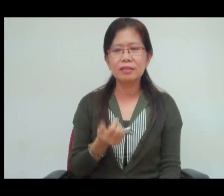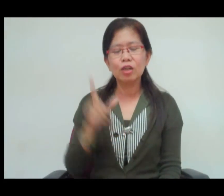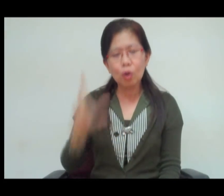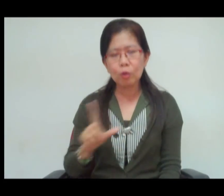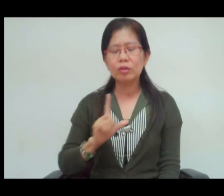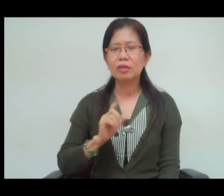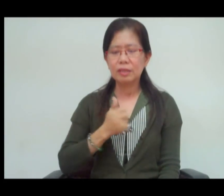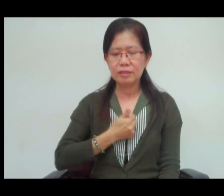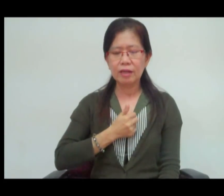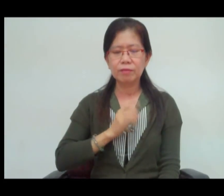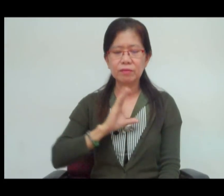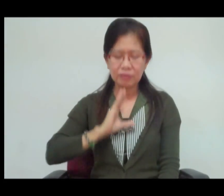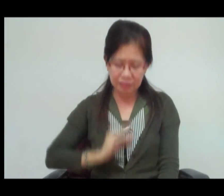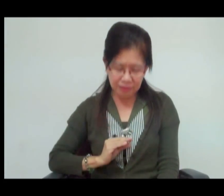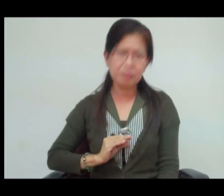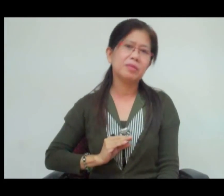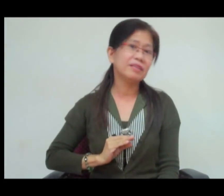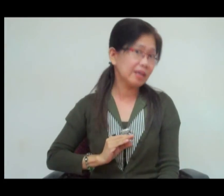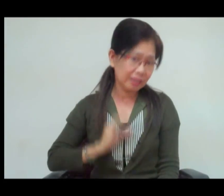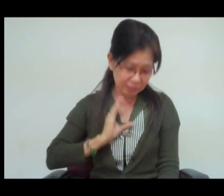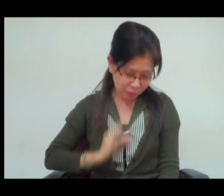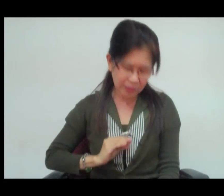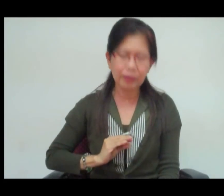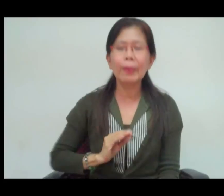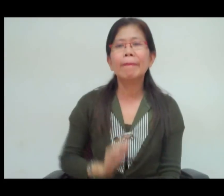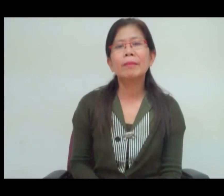low self-esteem. They sign it this way. Okay.